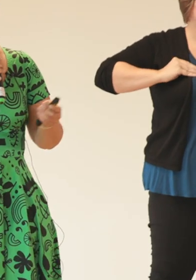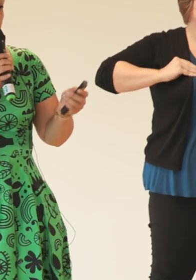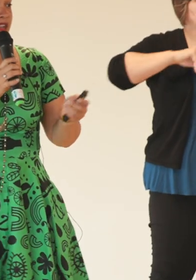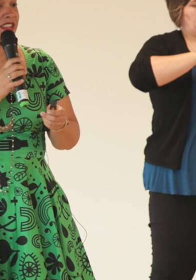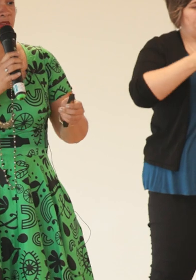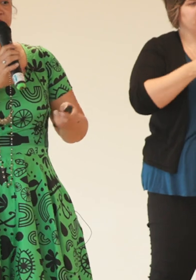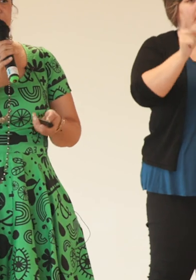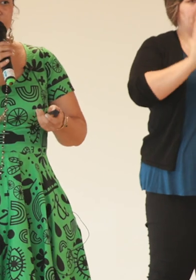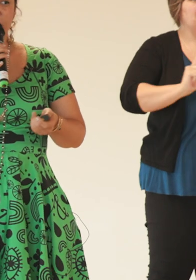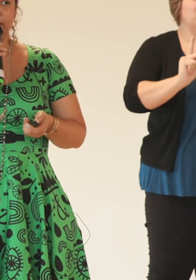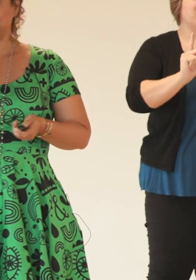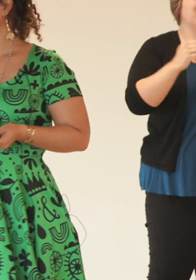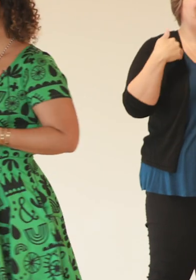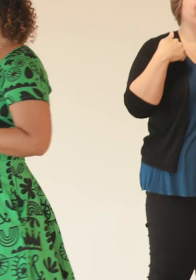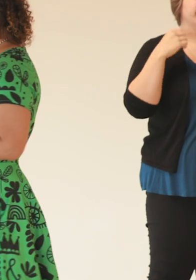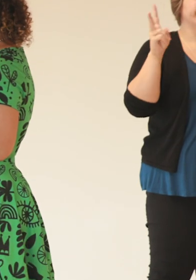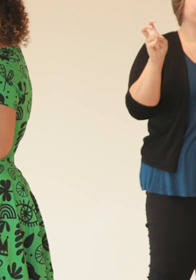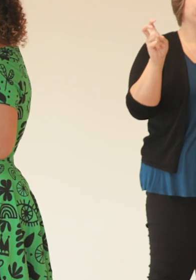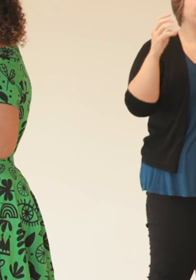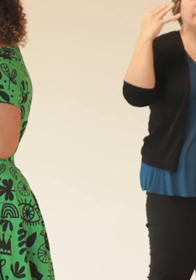that maybe are as crazy as you are.